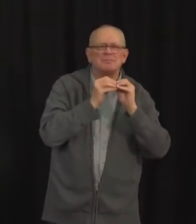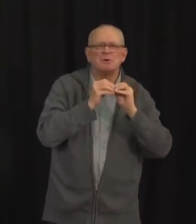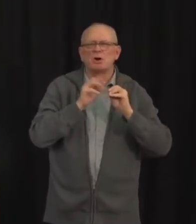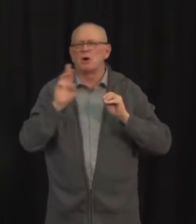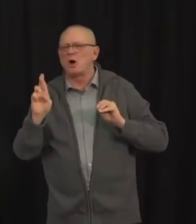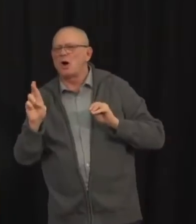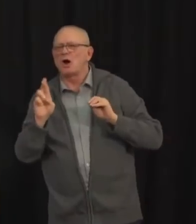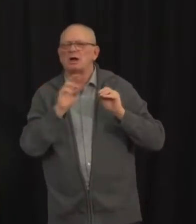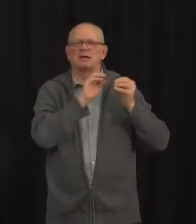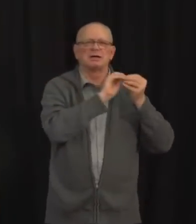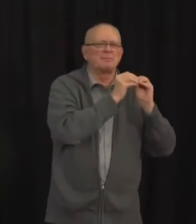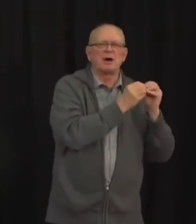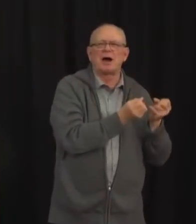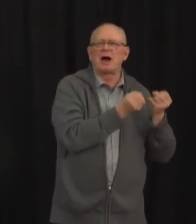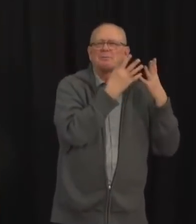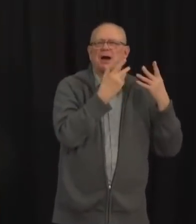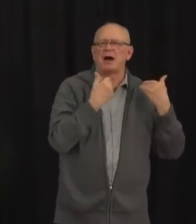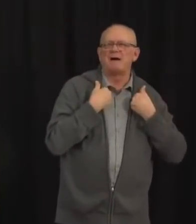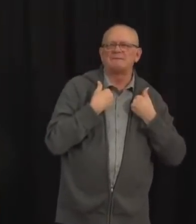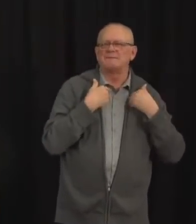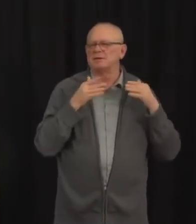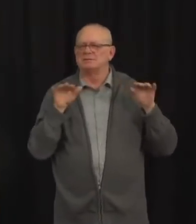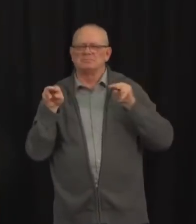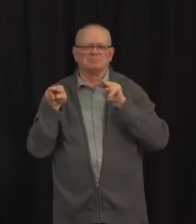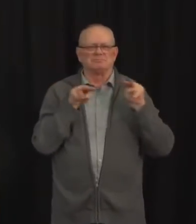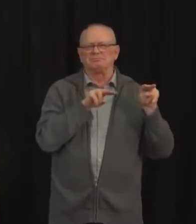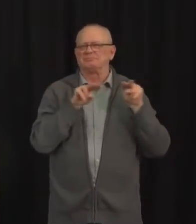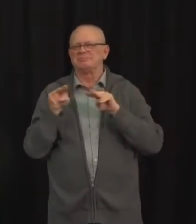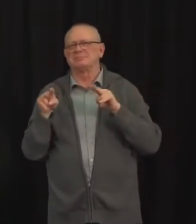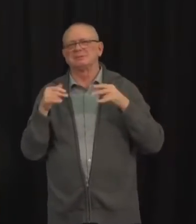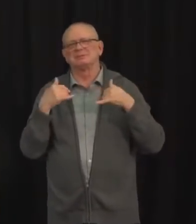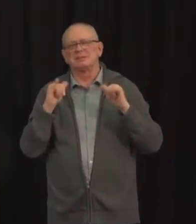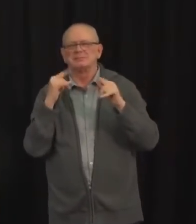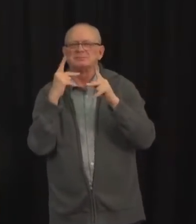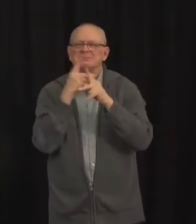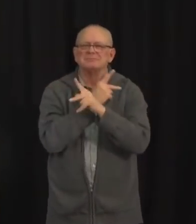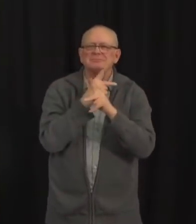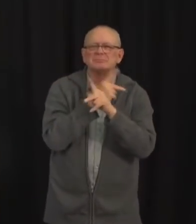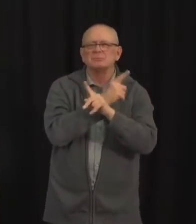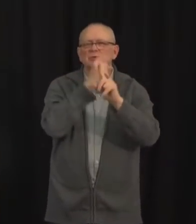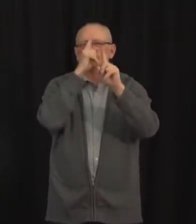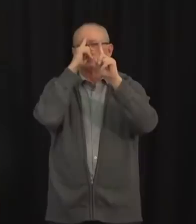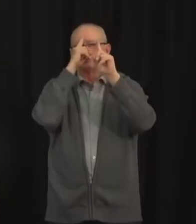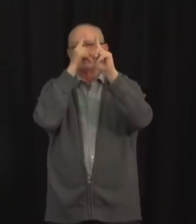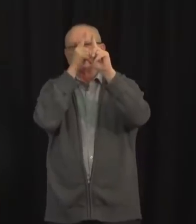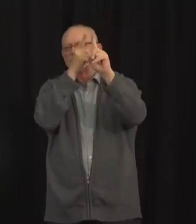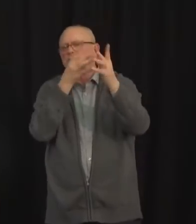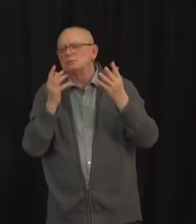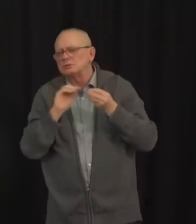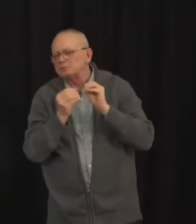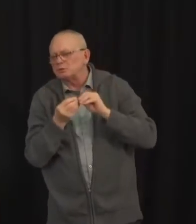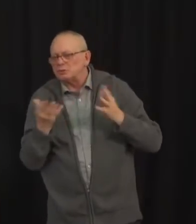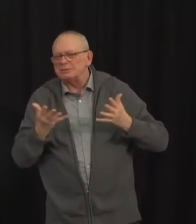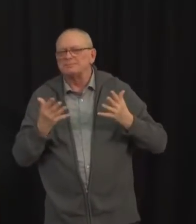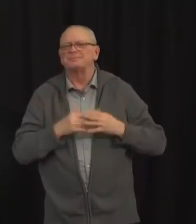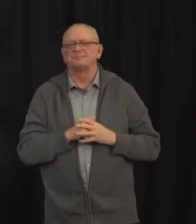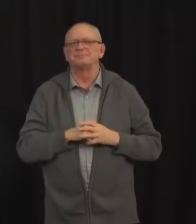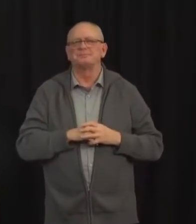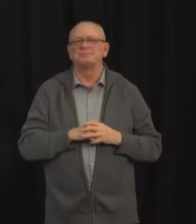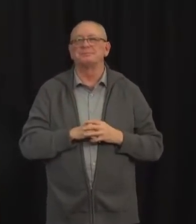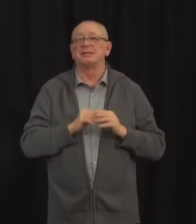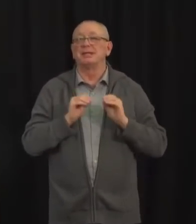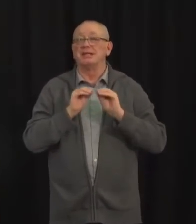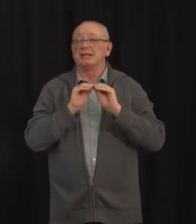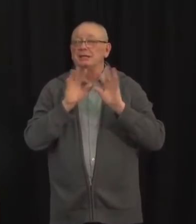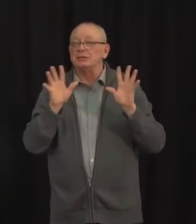that choice about which triggers to use. Again, there's no one metric that's going to be perfect, so we are going to have to look at the